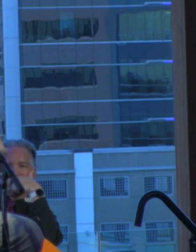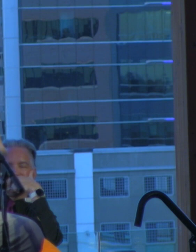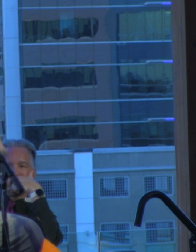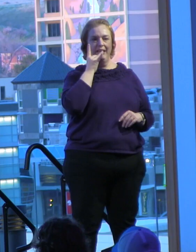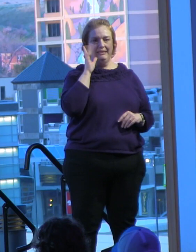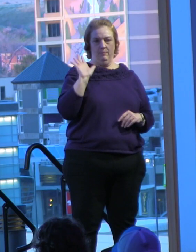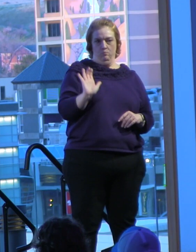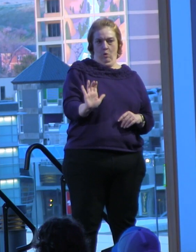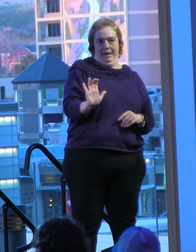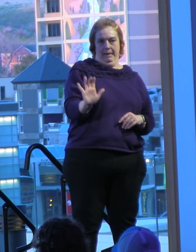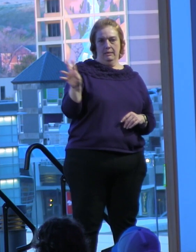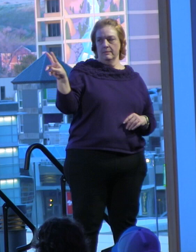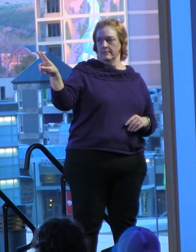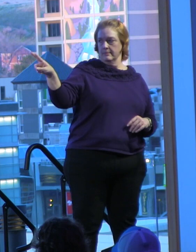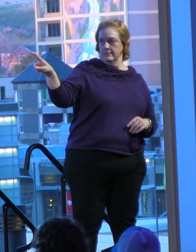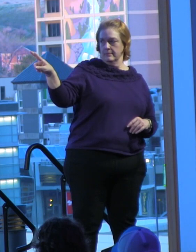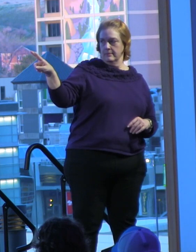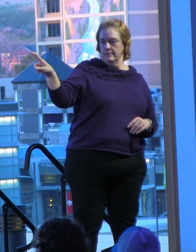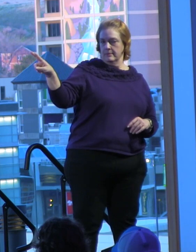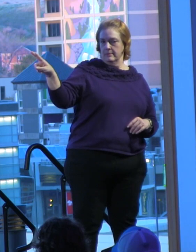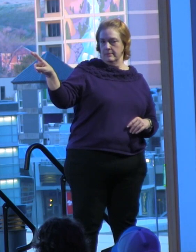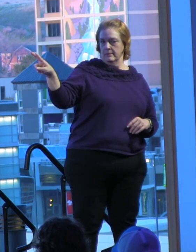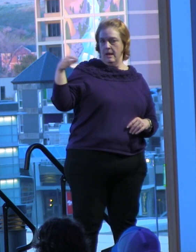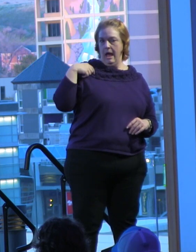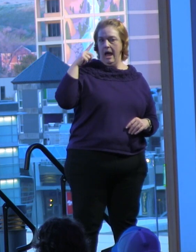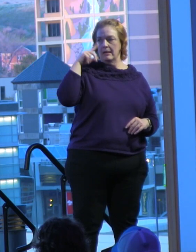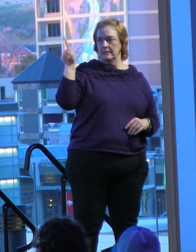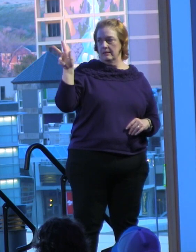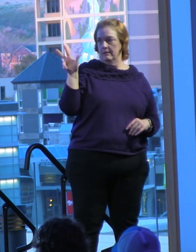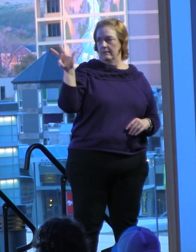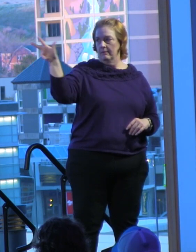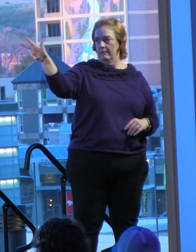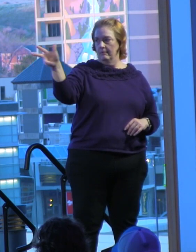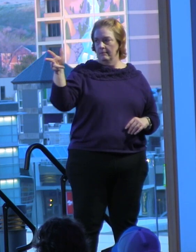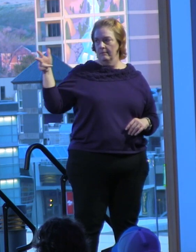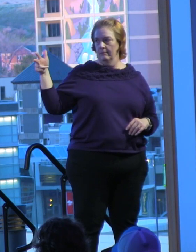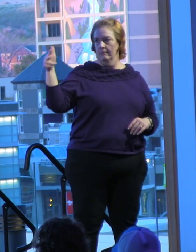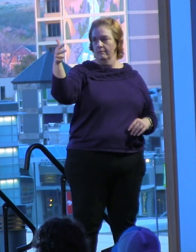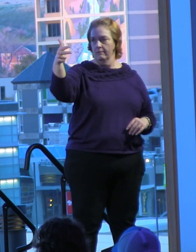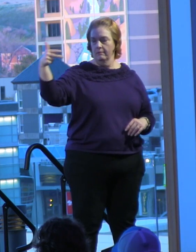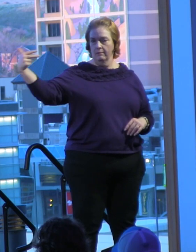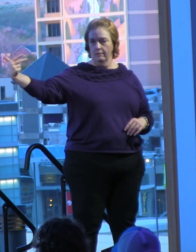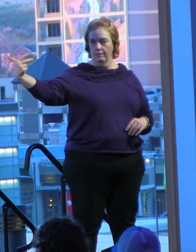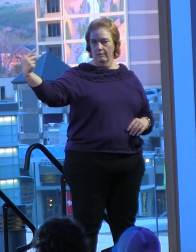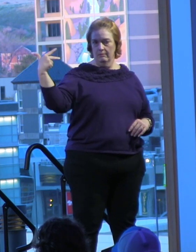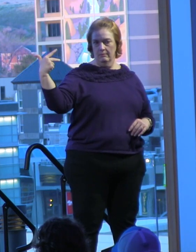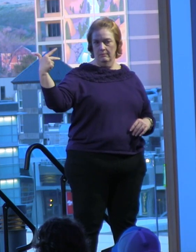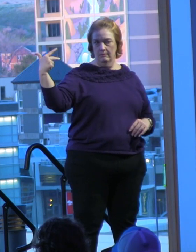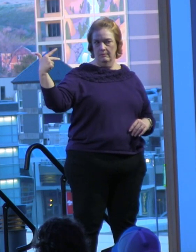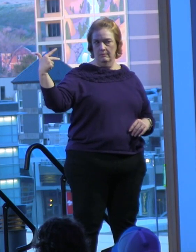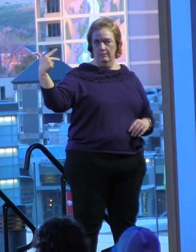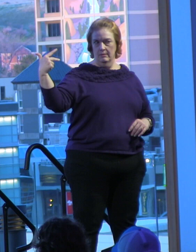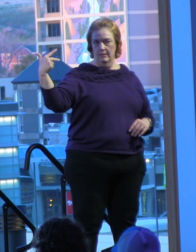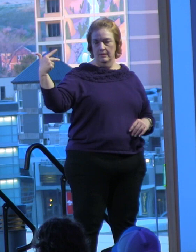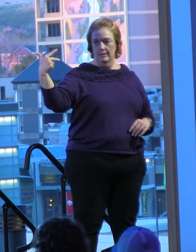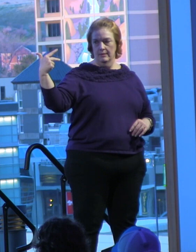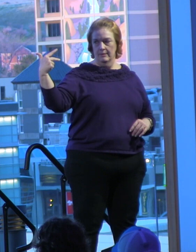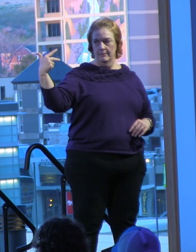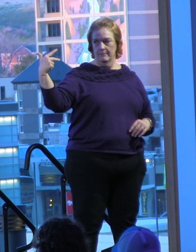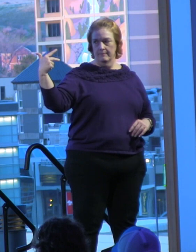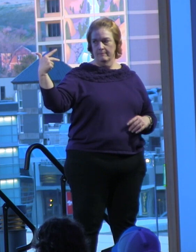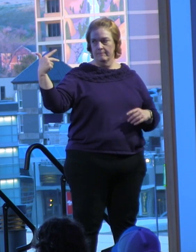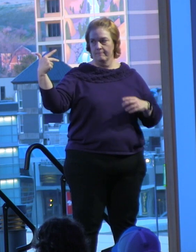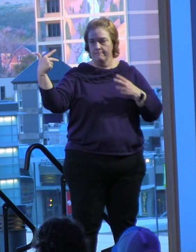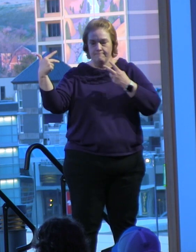And then I can see that pickup truck do a 3-point turn, and then its headlights are now facing me. And I turn